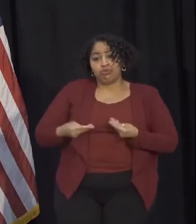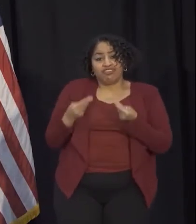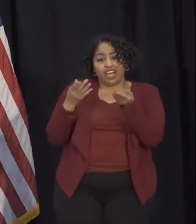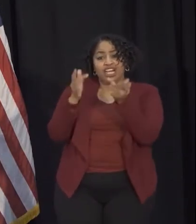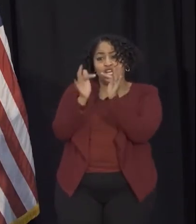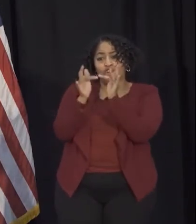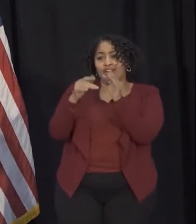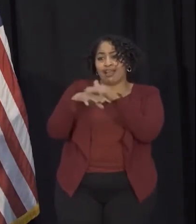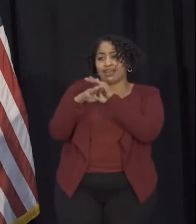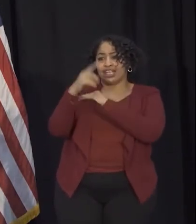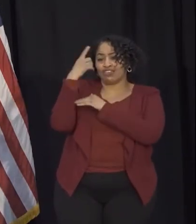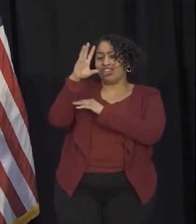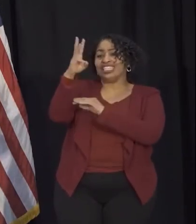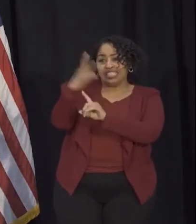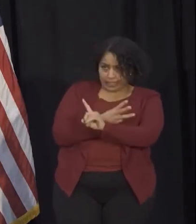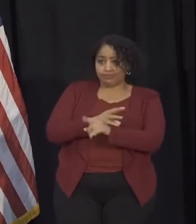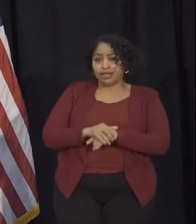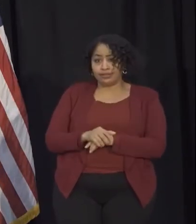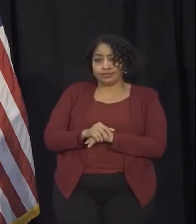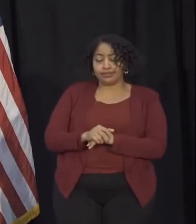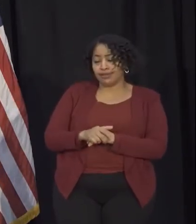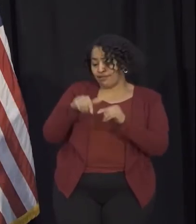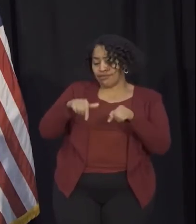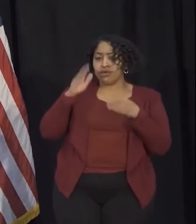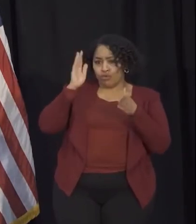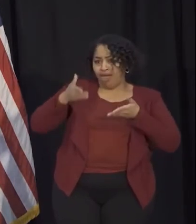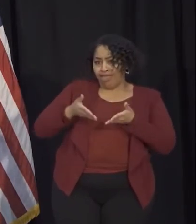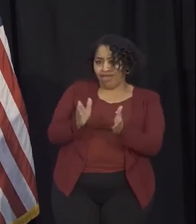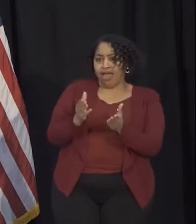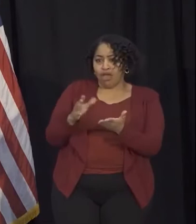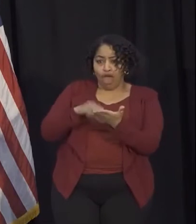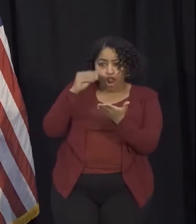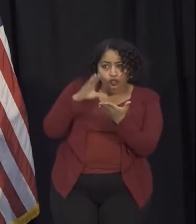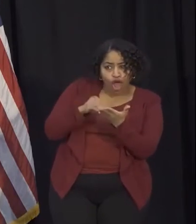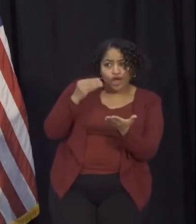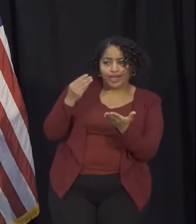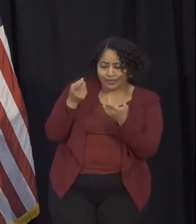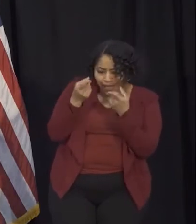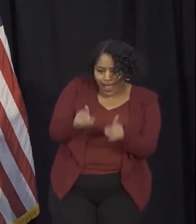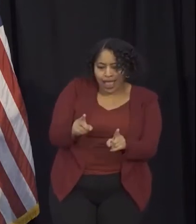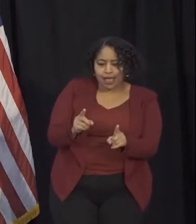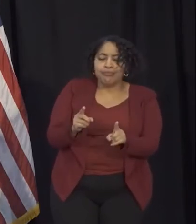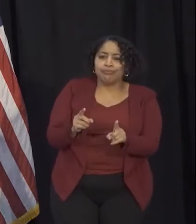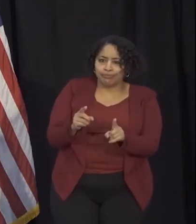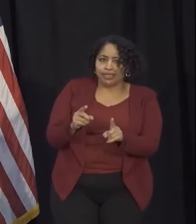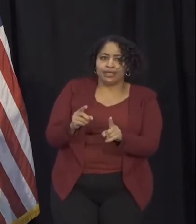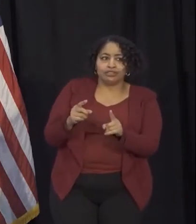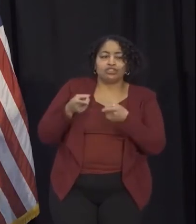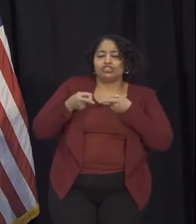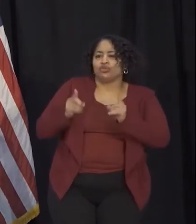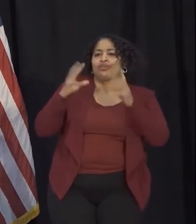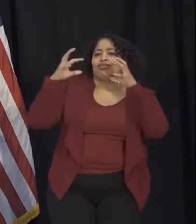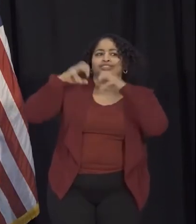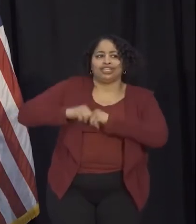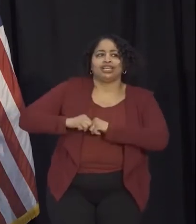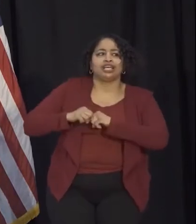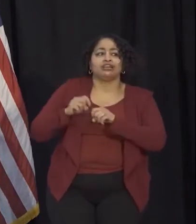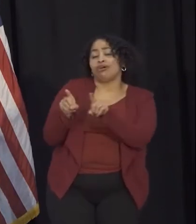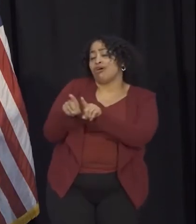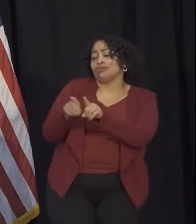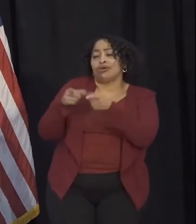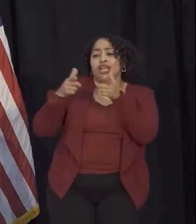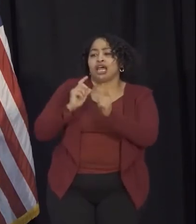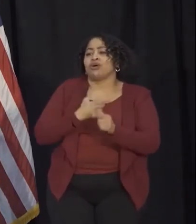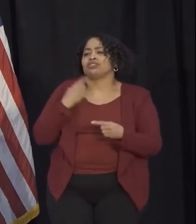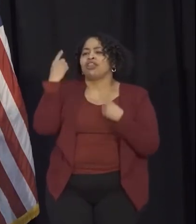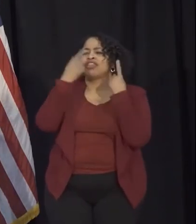provide internet access for 6 months. This will allow learning to happen over the shutdown, but it also allows